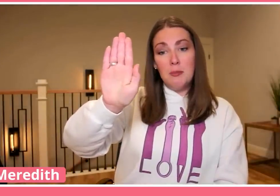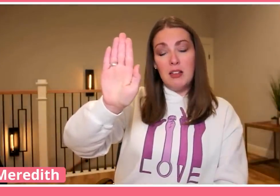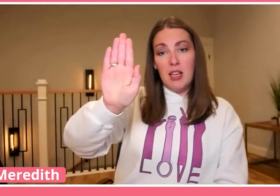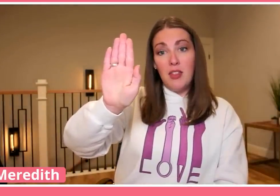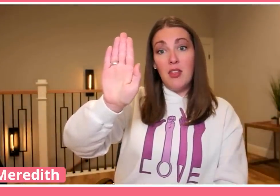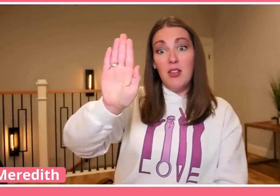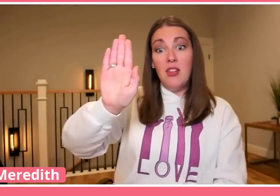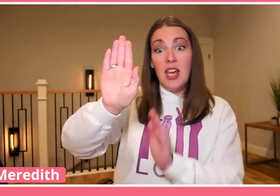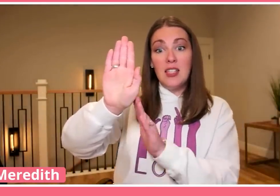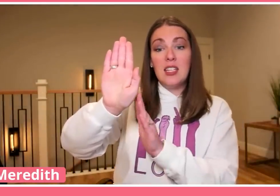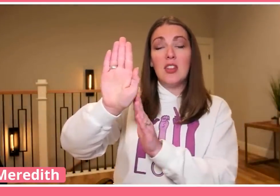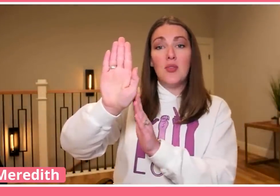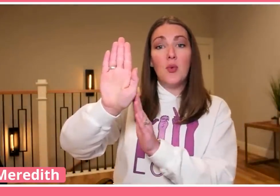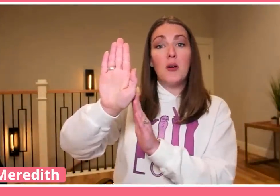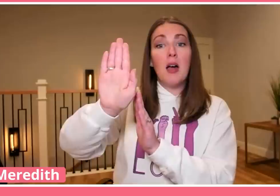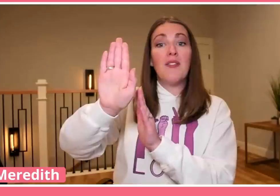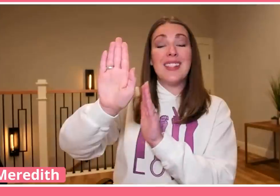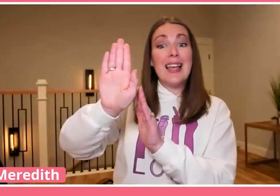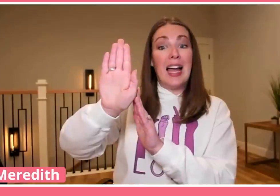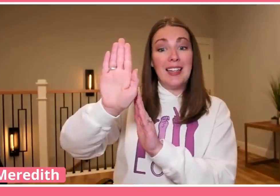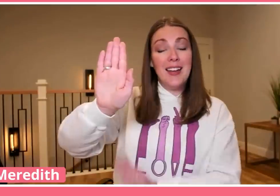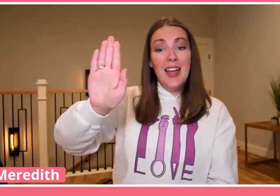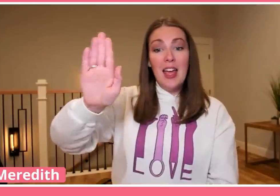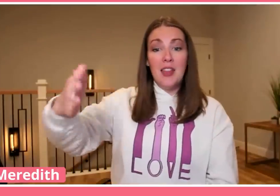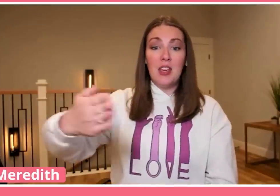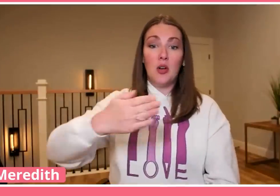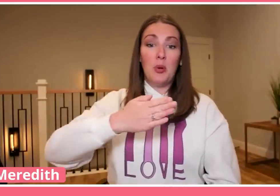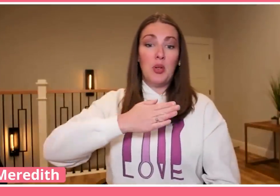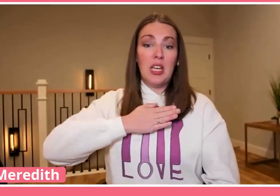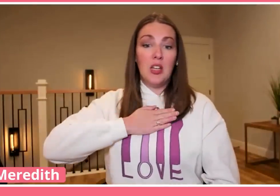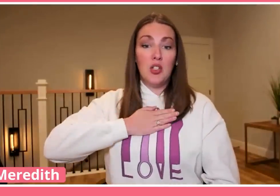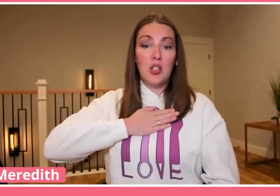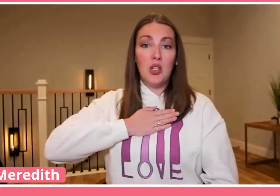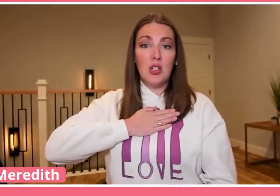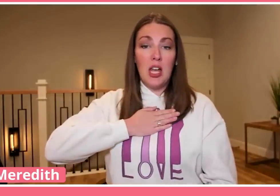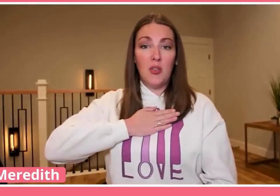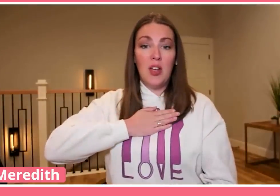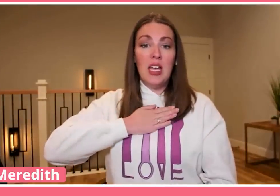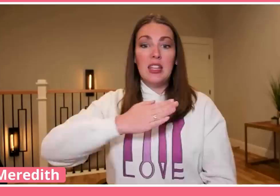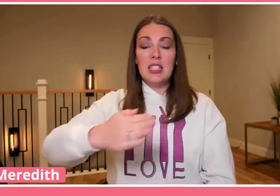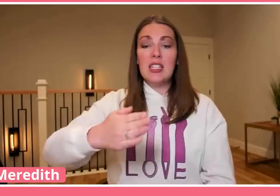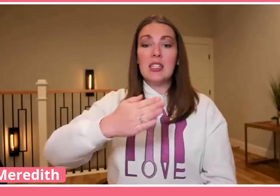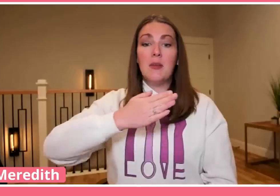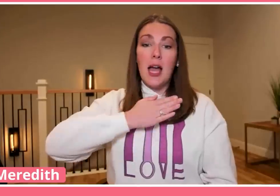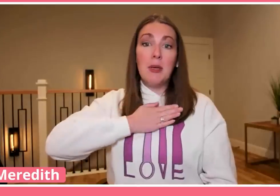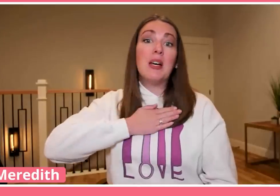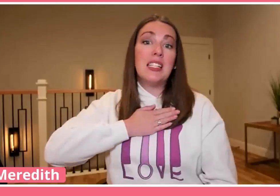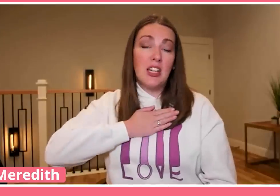be like this in the form of a sign. And then you're putting it to yourself. This is, I'm in possession